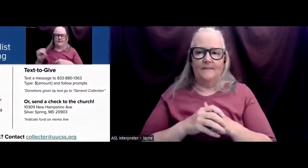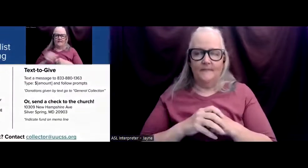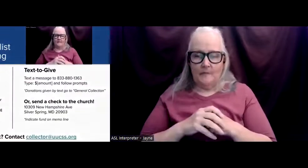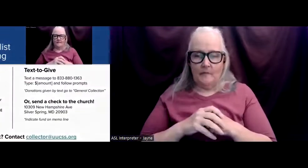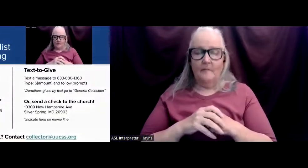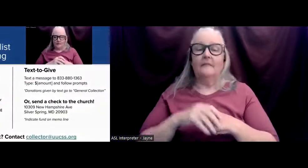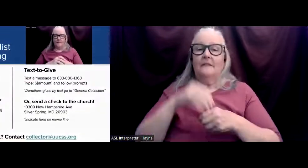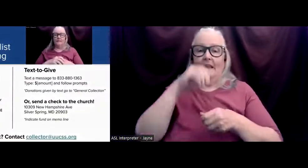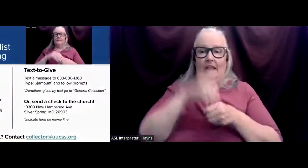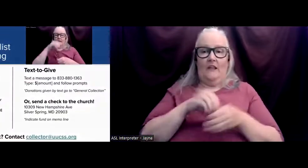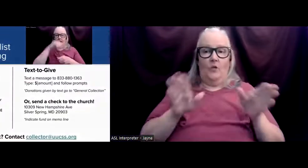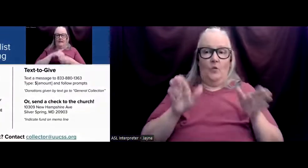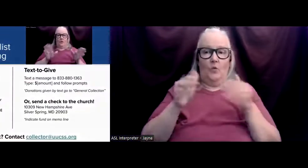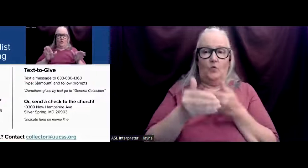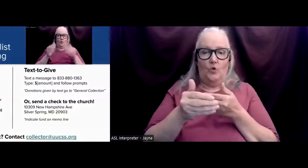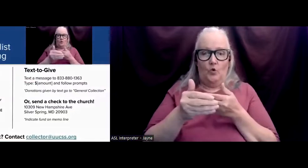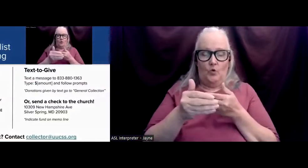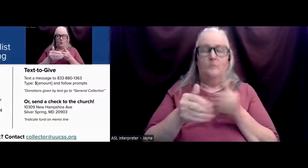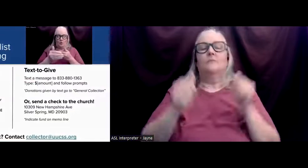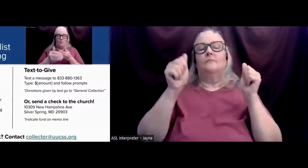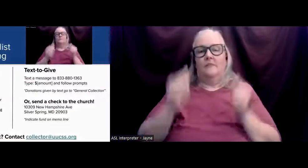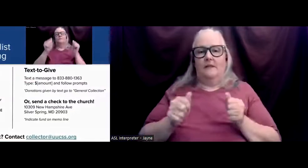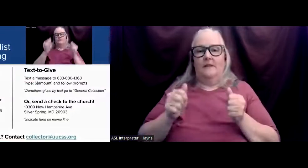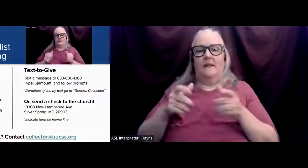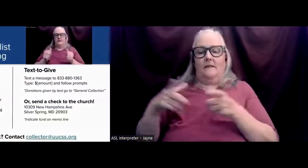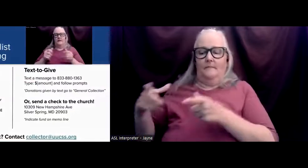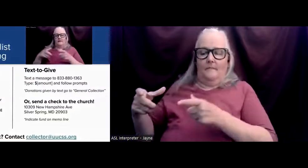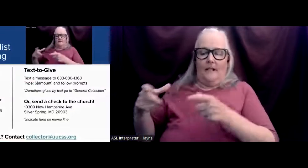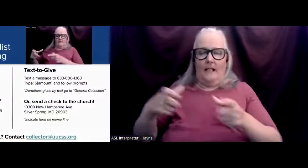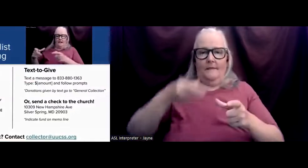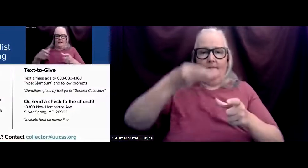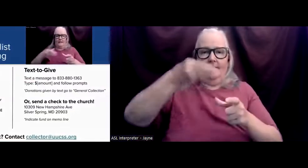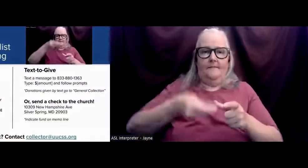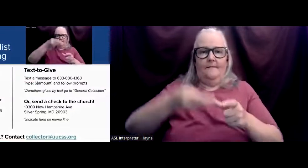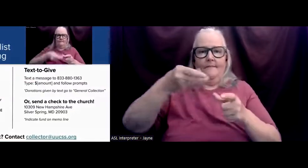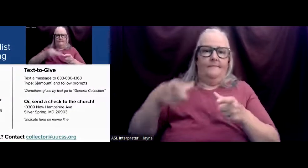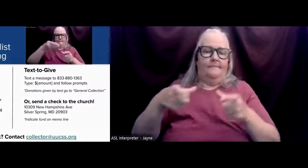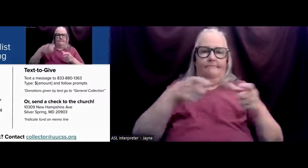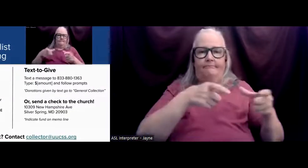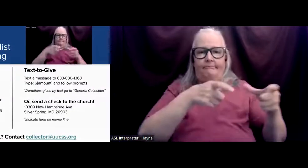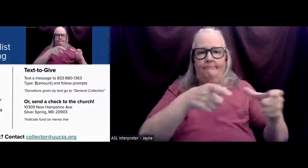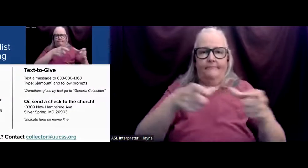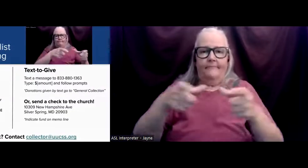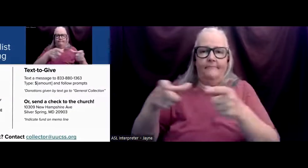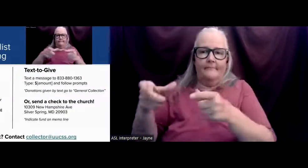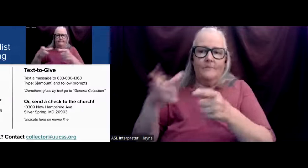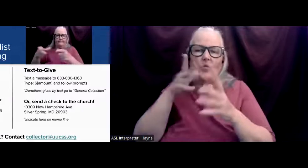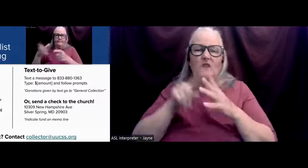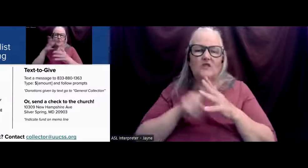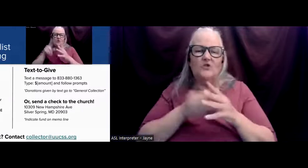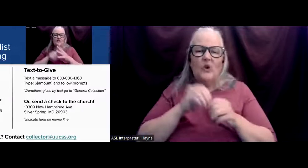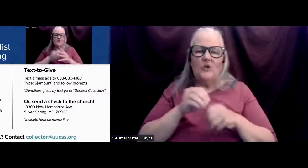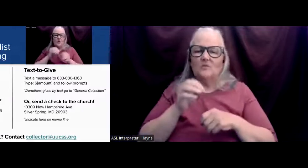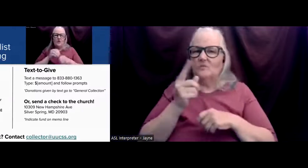in person, you can also place your offering in one of the offering places that's passed around during the music that will begin in just a moment.